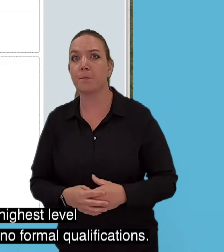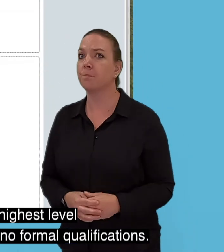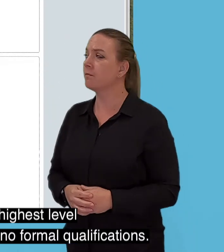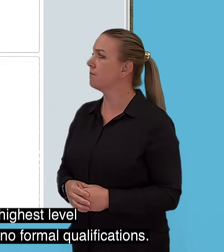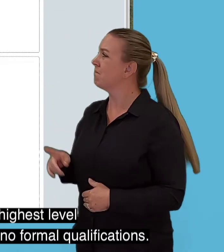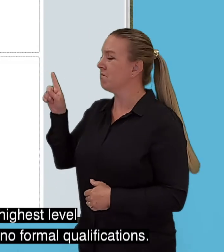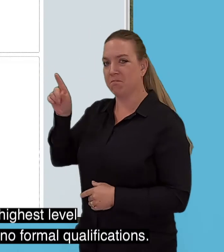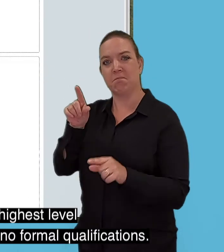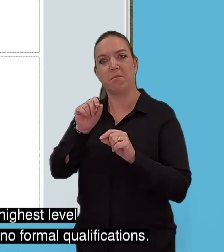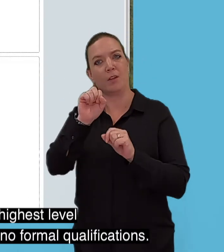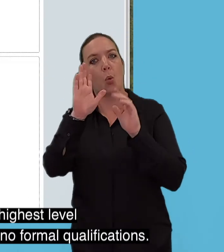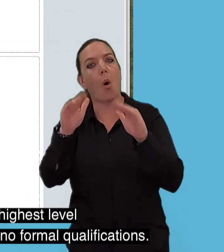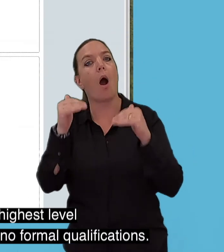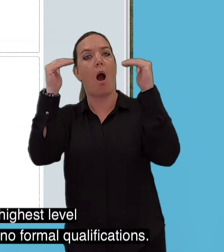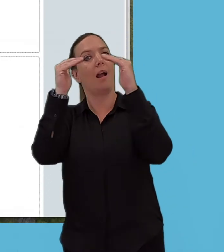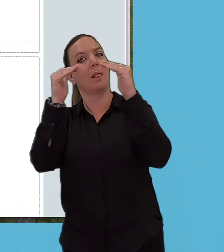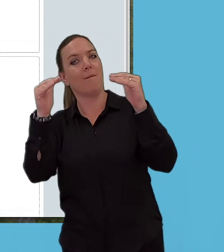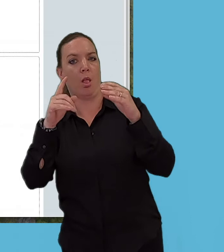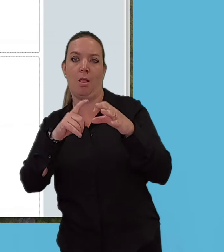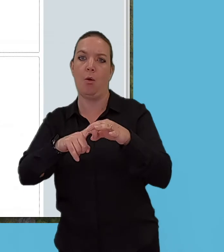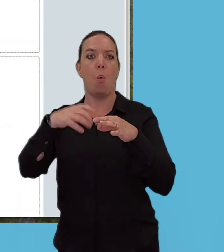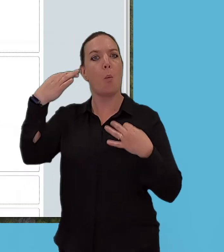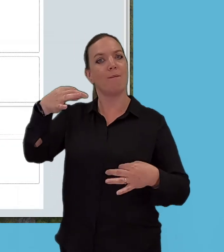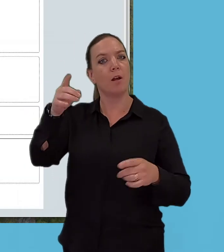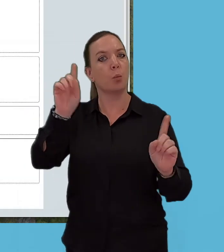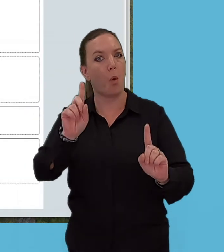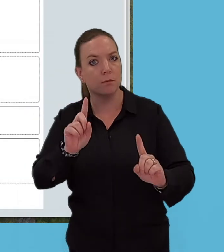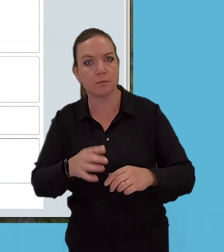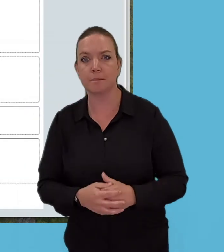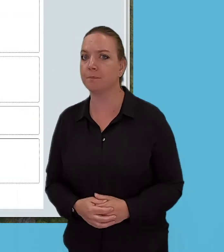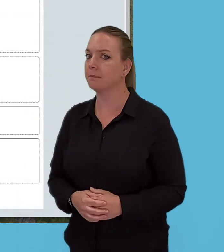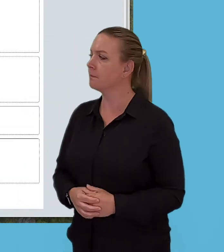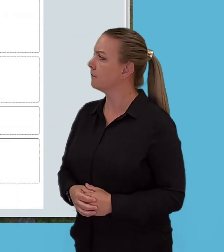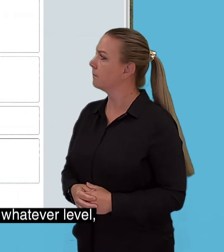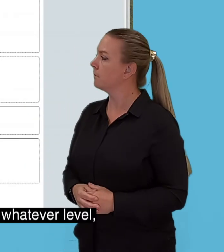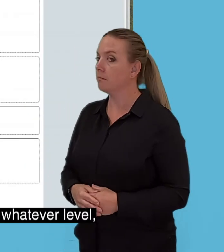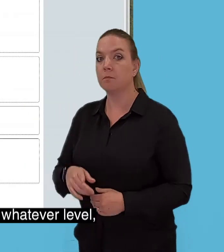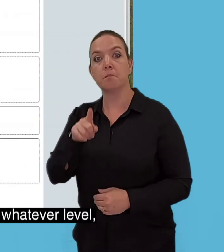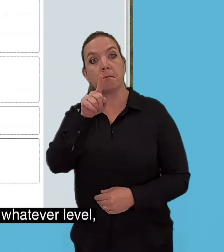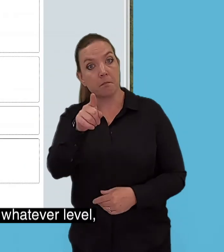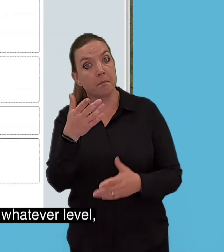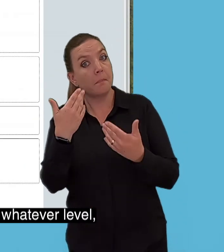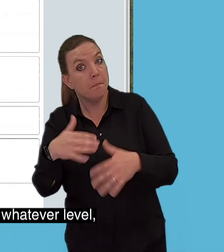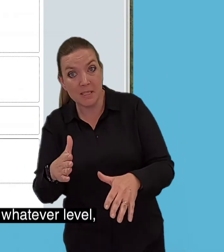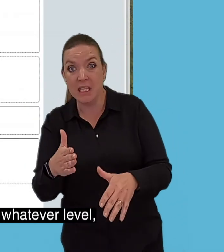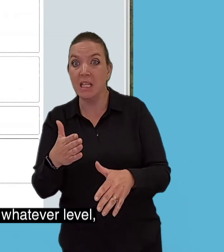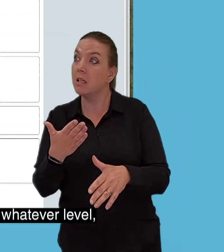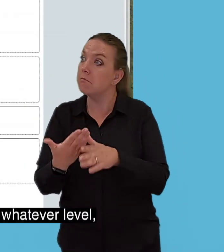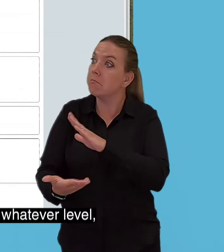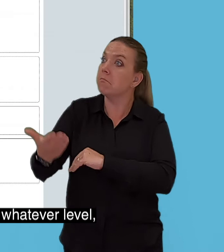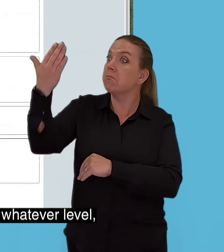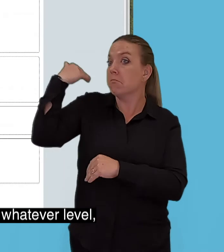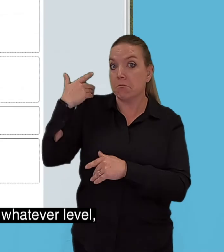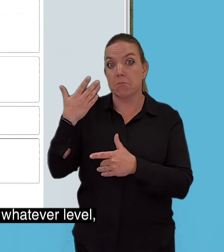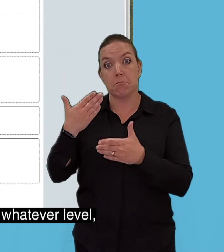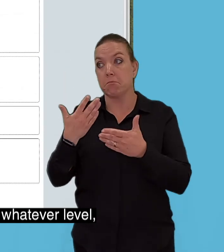qualification you've obtained. So at the top, no formal qualifications. But if you have studied previously